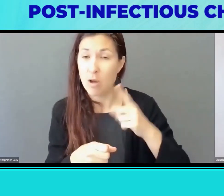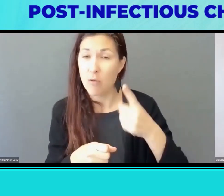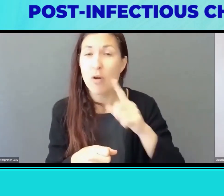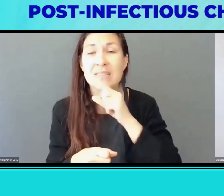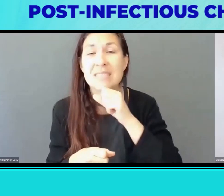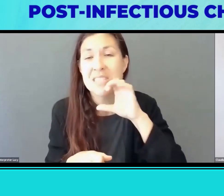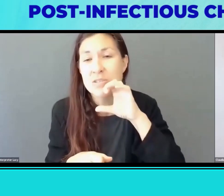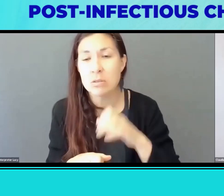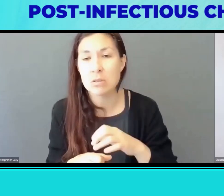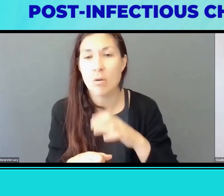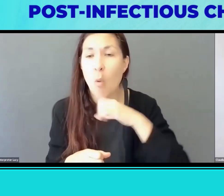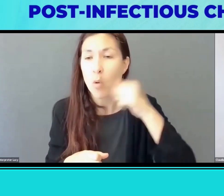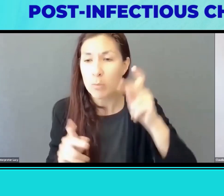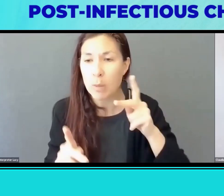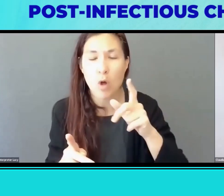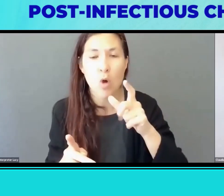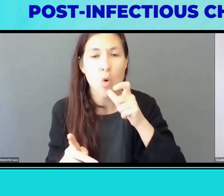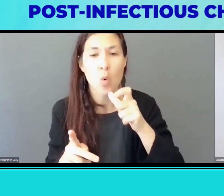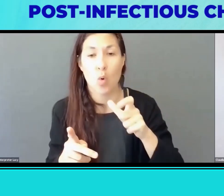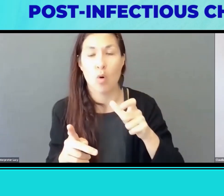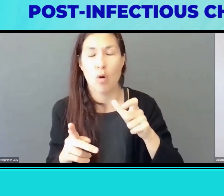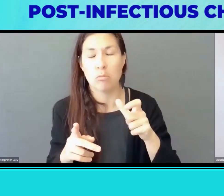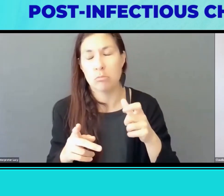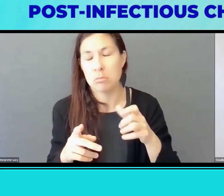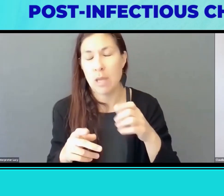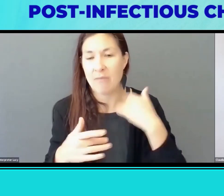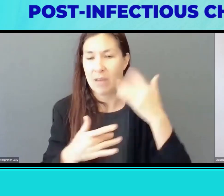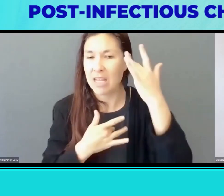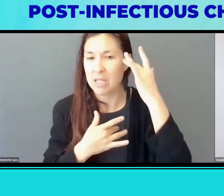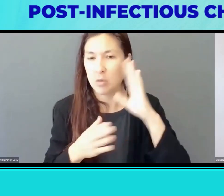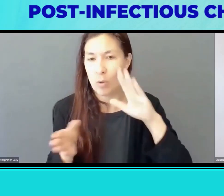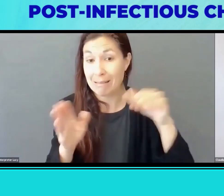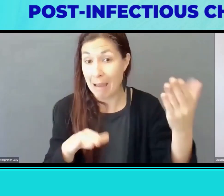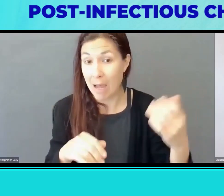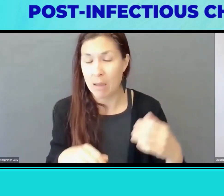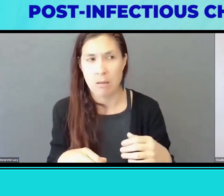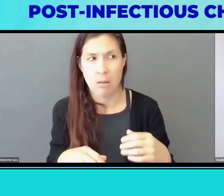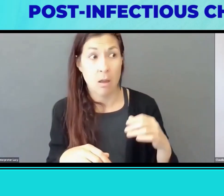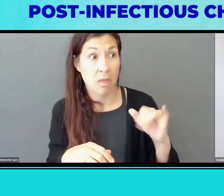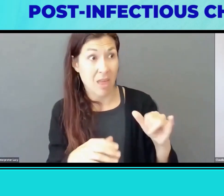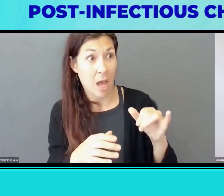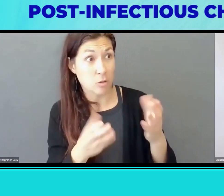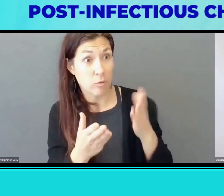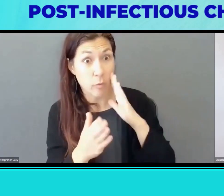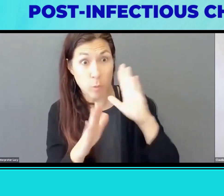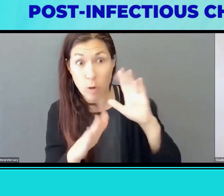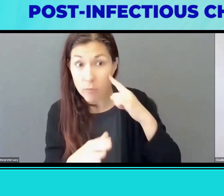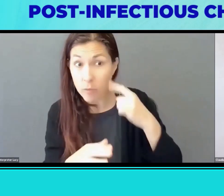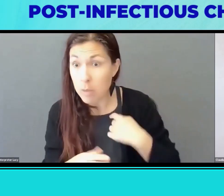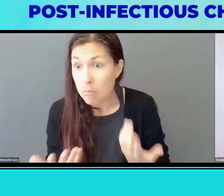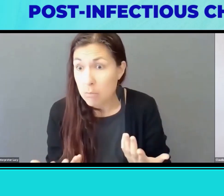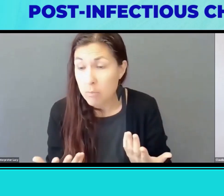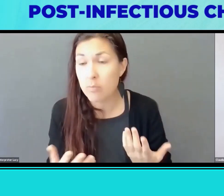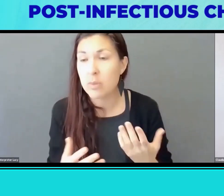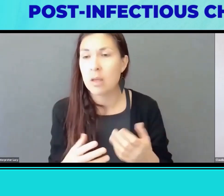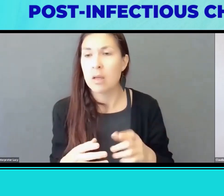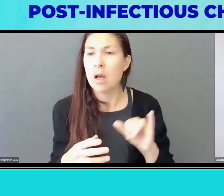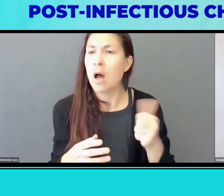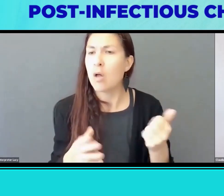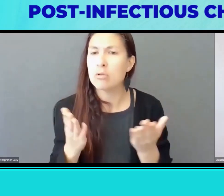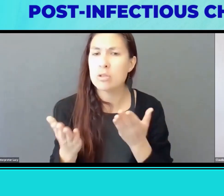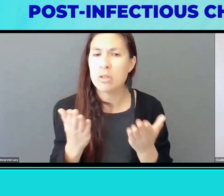some people with ME/CFS have been finding out they have a structural anatomic problem physically impinging on their brainstem or spinal cord that may be